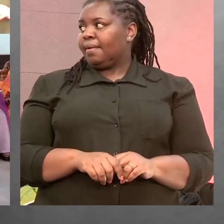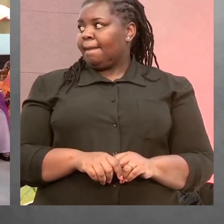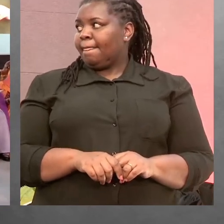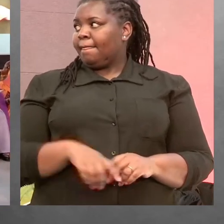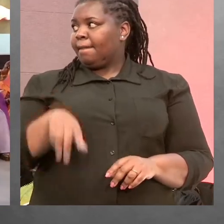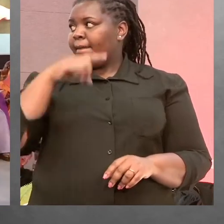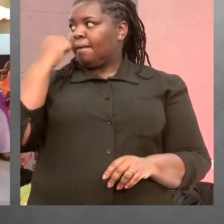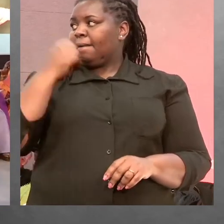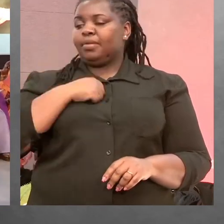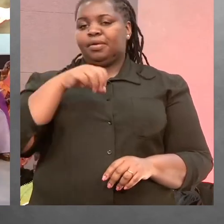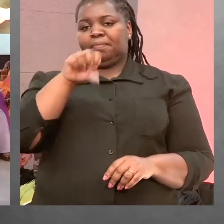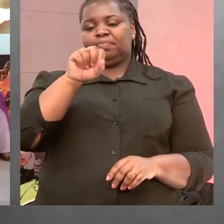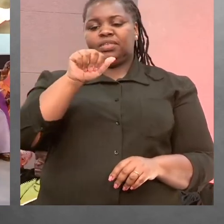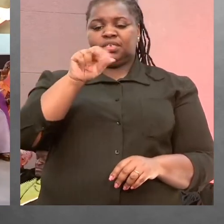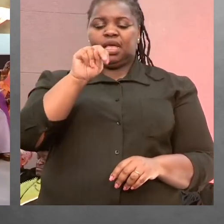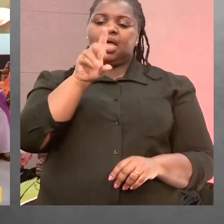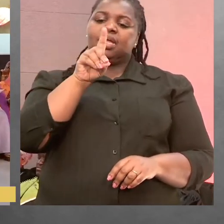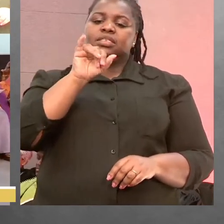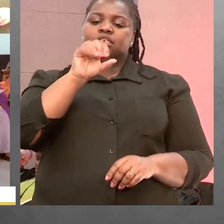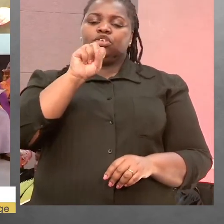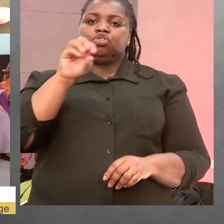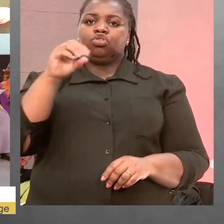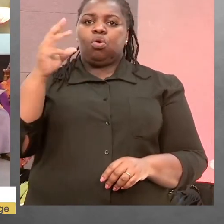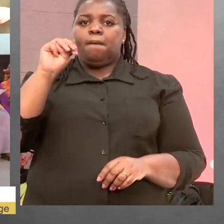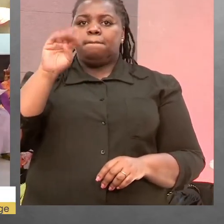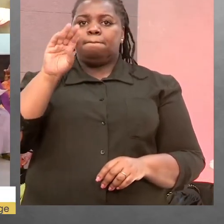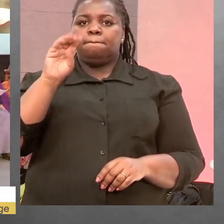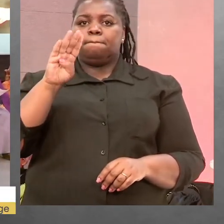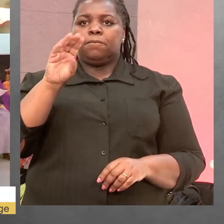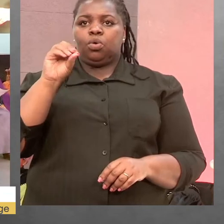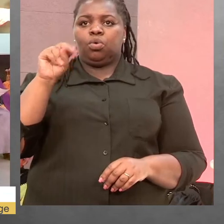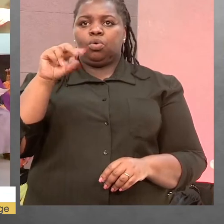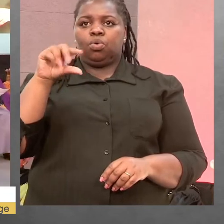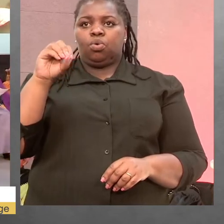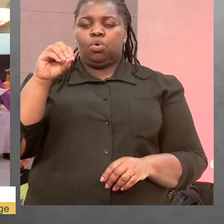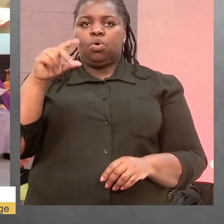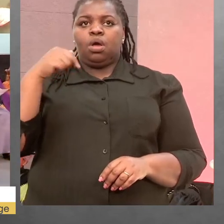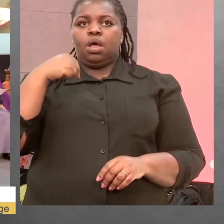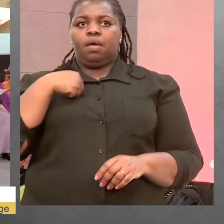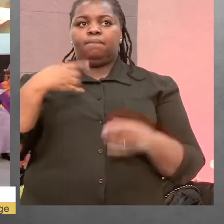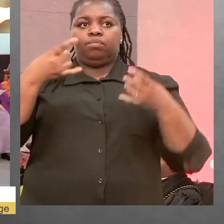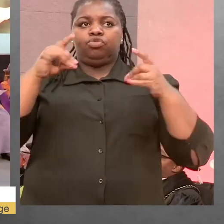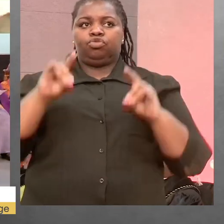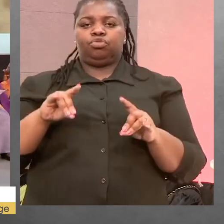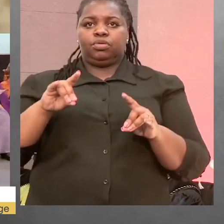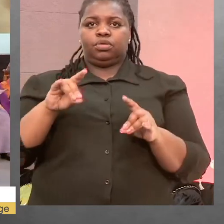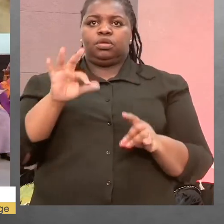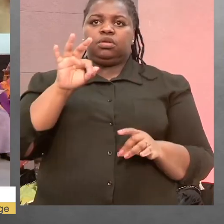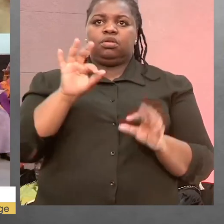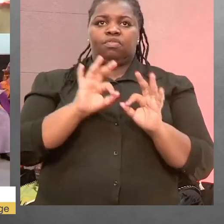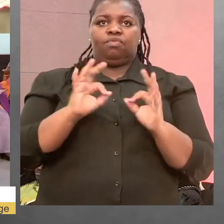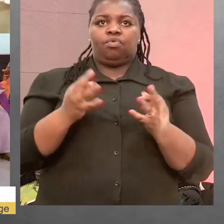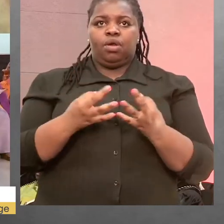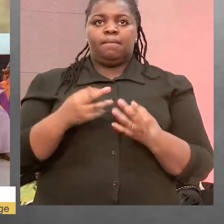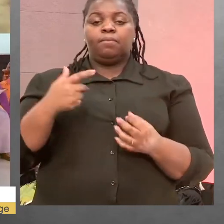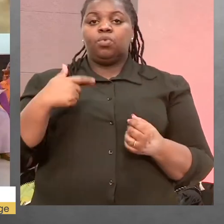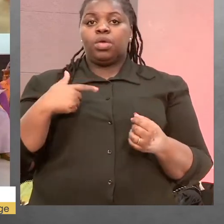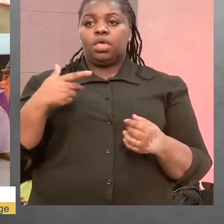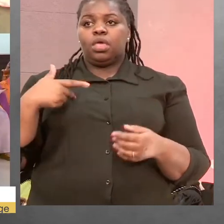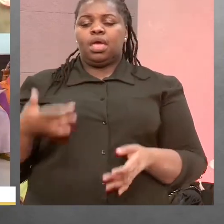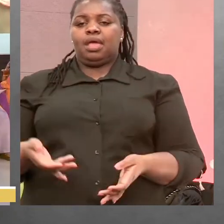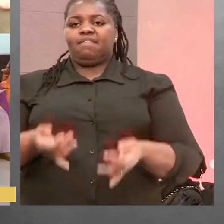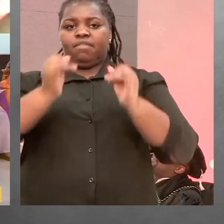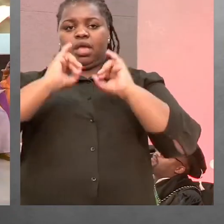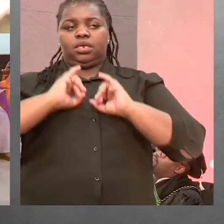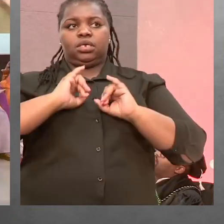My name is Sandiso Wakwambongo. I am the Institutional Forum Chairperson. We are